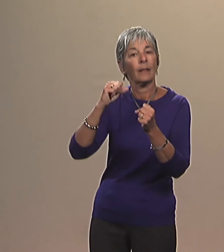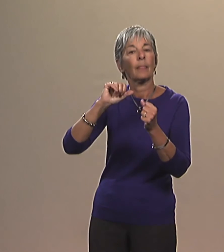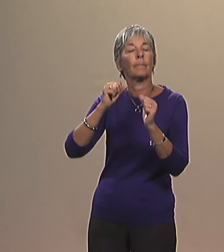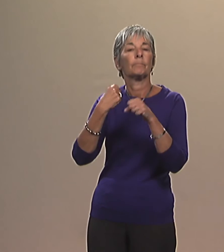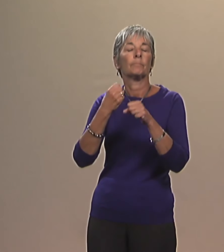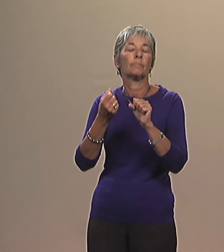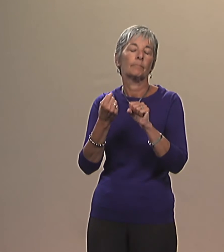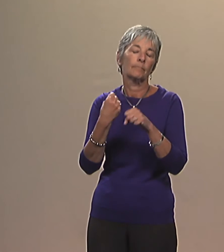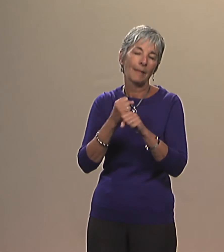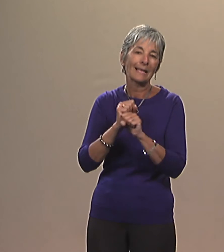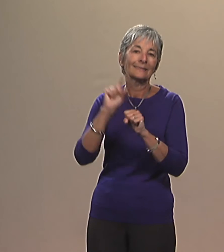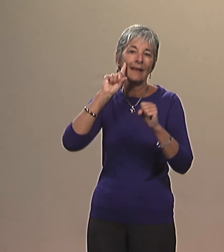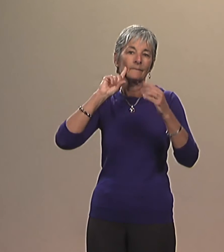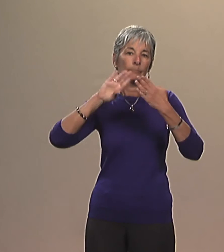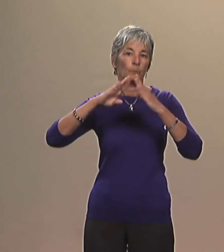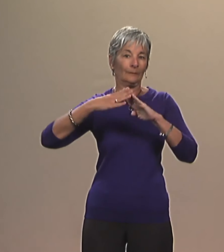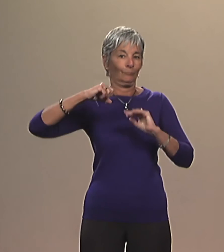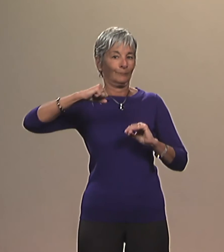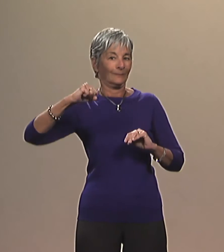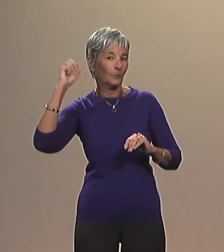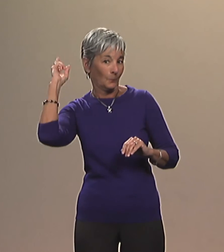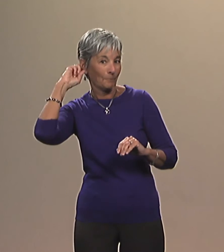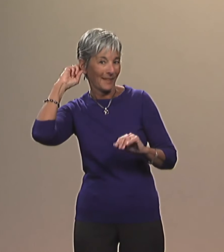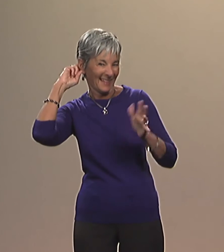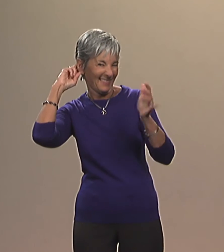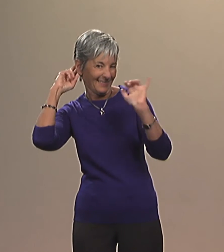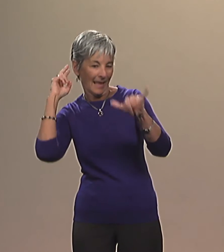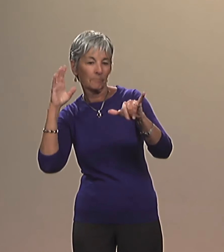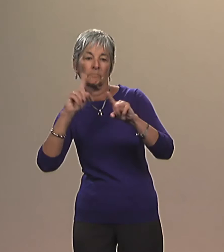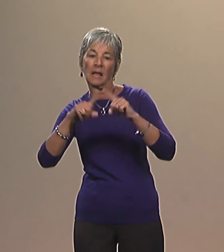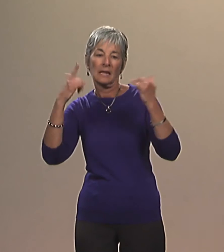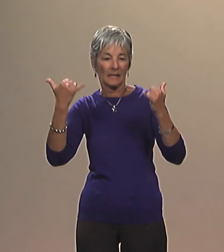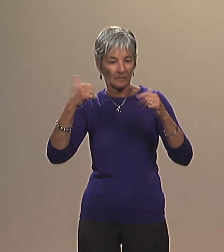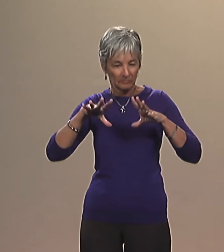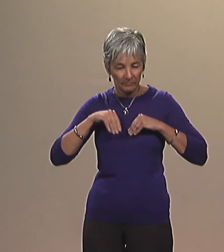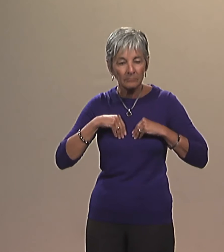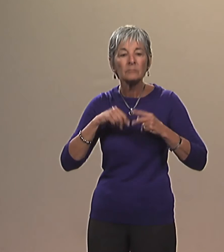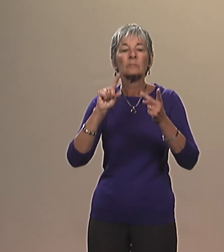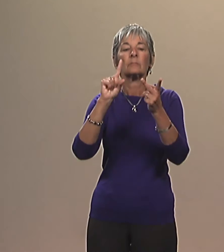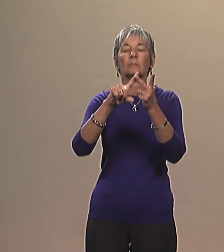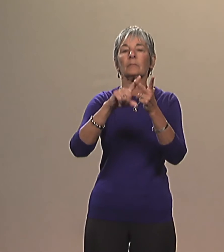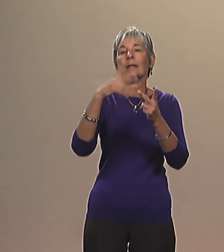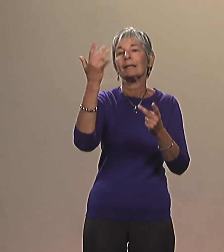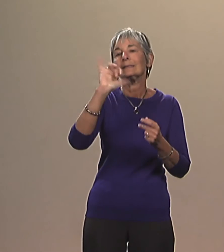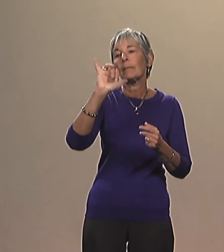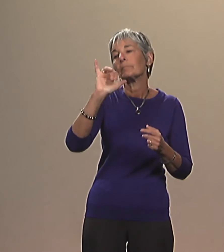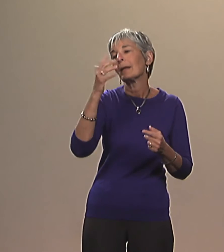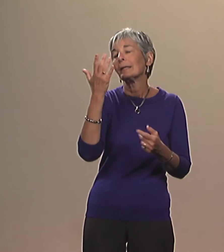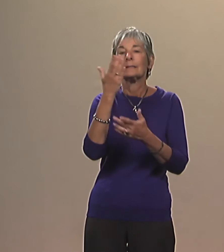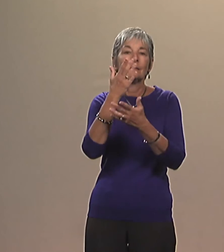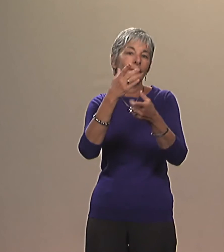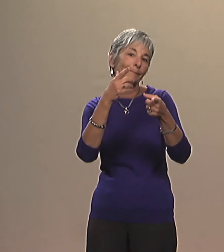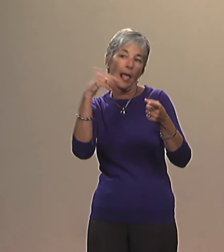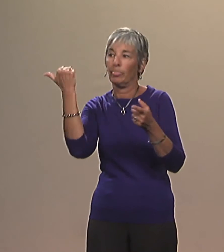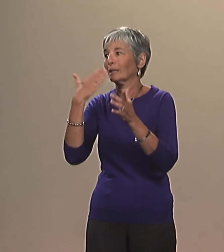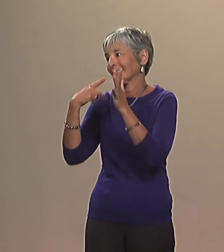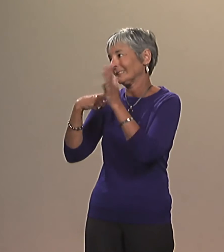of sign language that made the deaf community so resistant to cochlear implants, but now they are accepted. Another example is if deaf